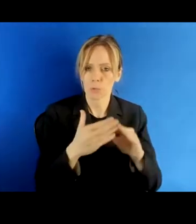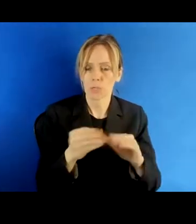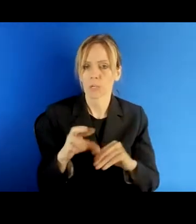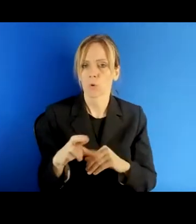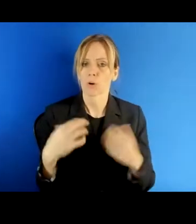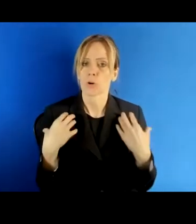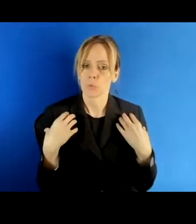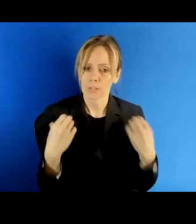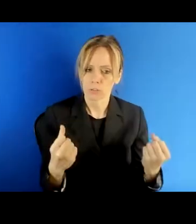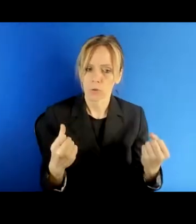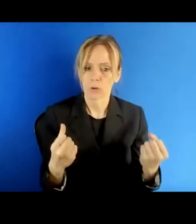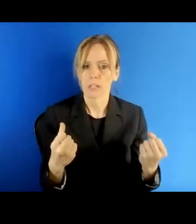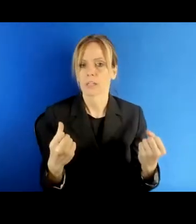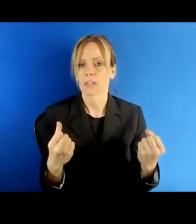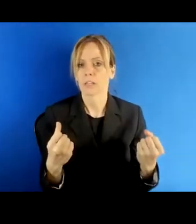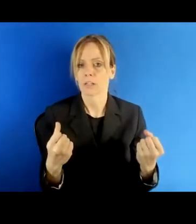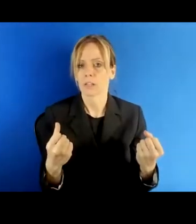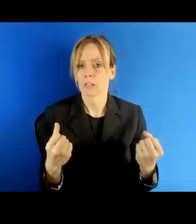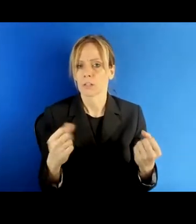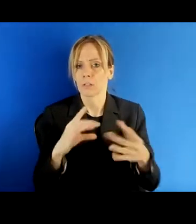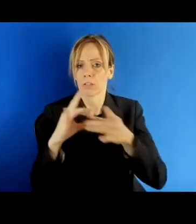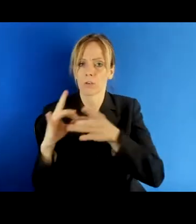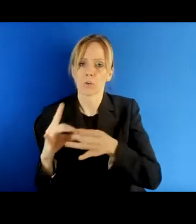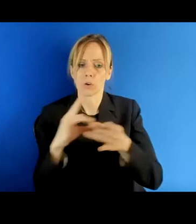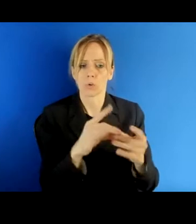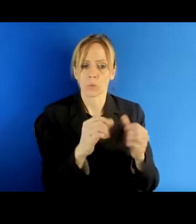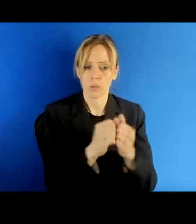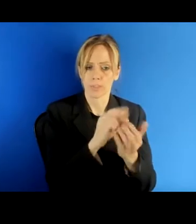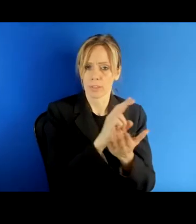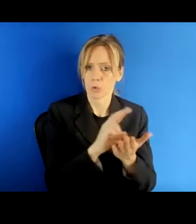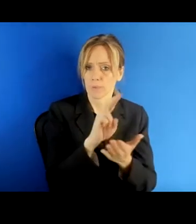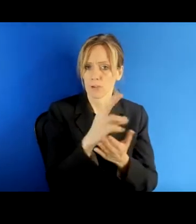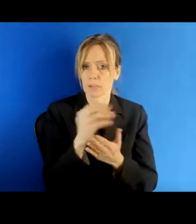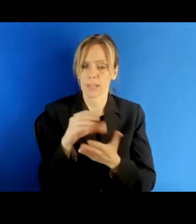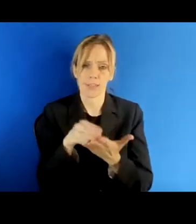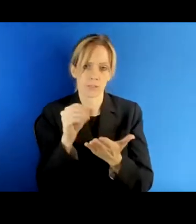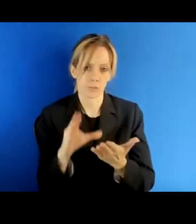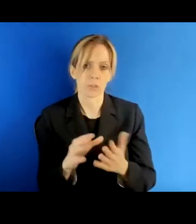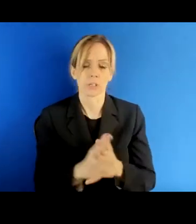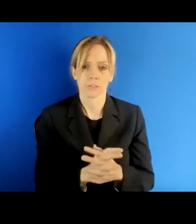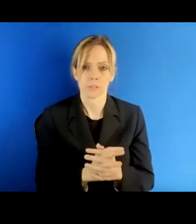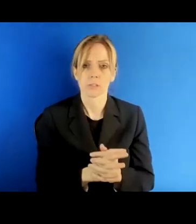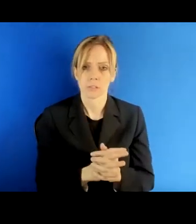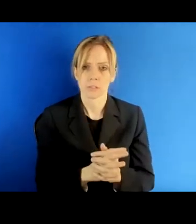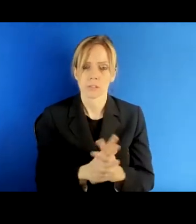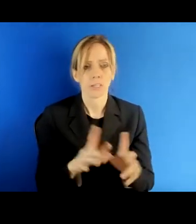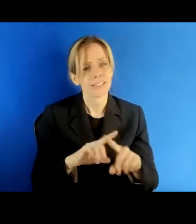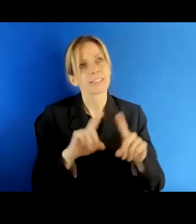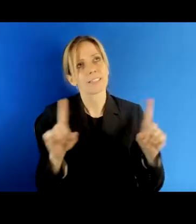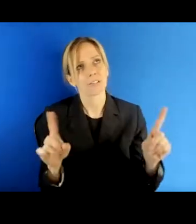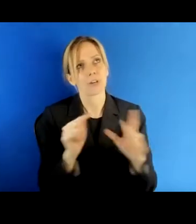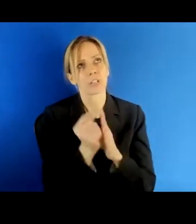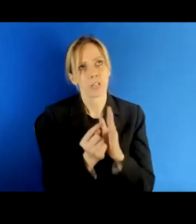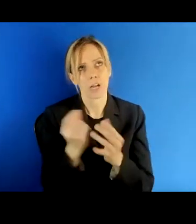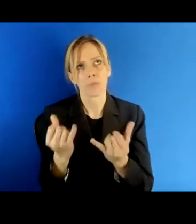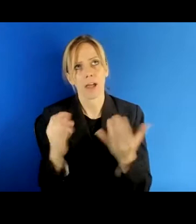the hoop between the university and the students. I think especially as we now, I mean, it's a very different time in the 1960s